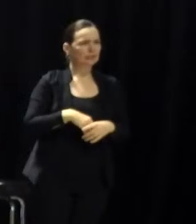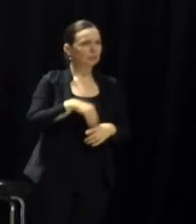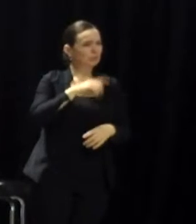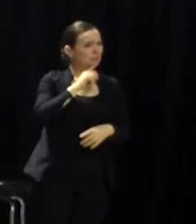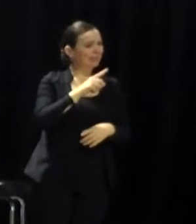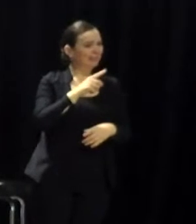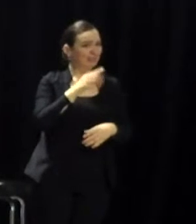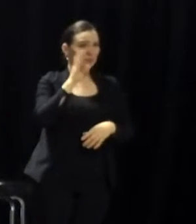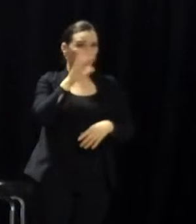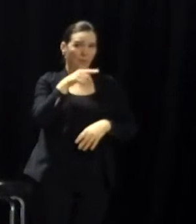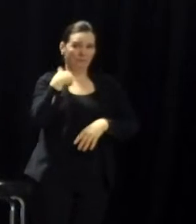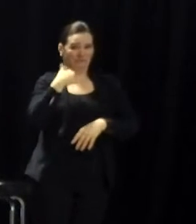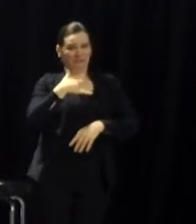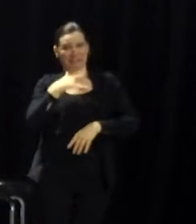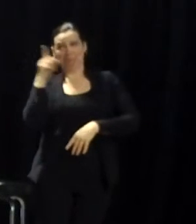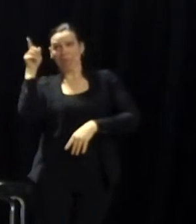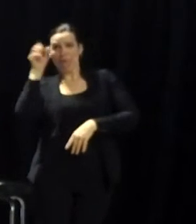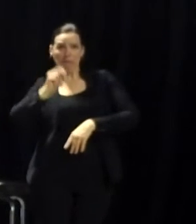So